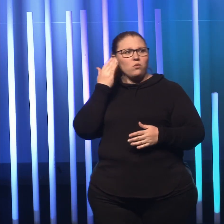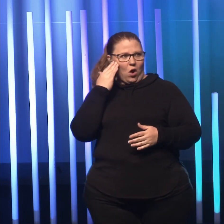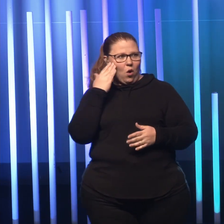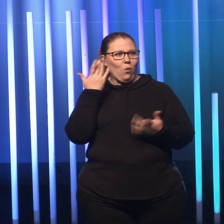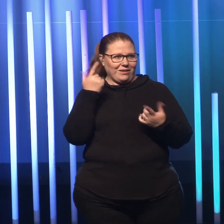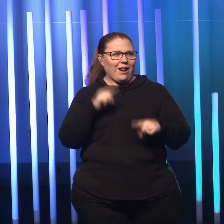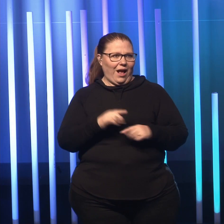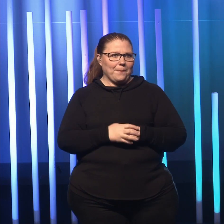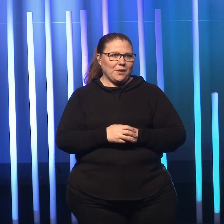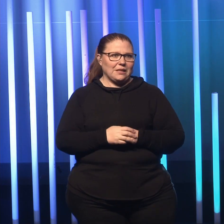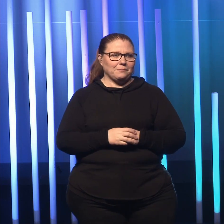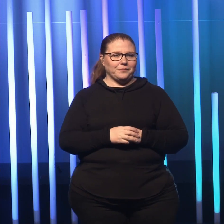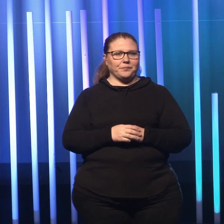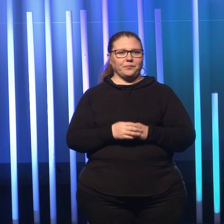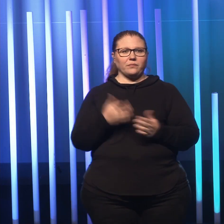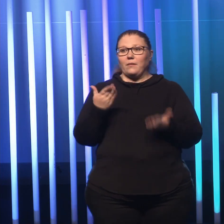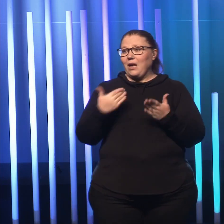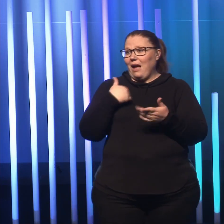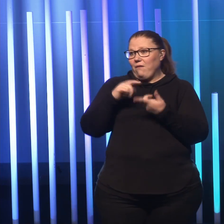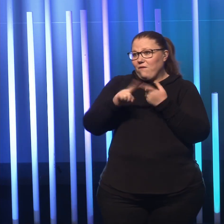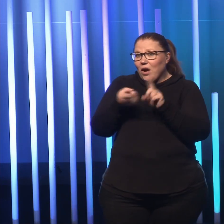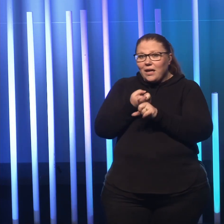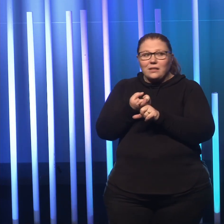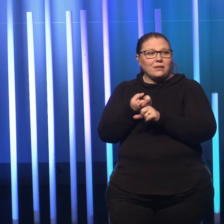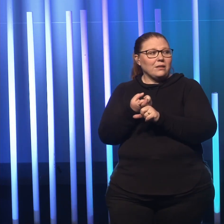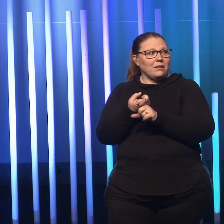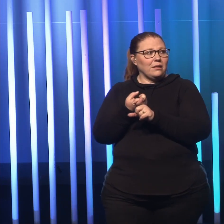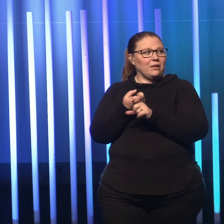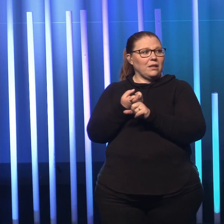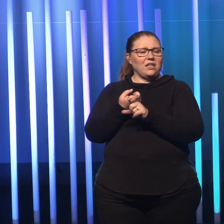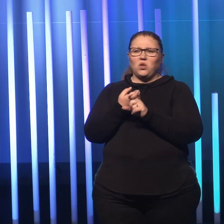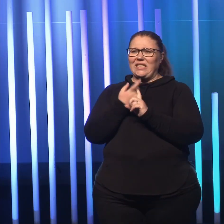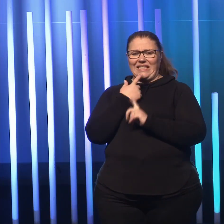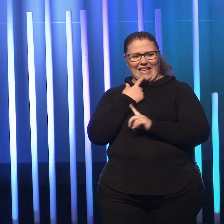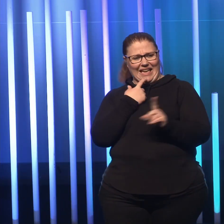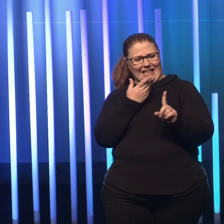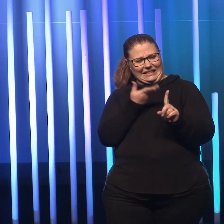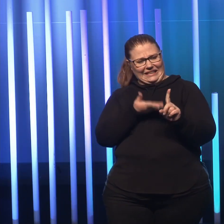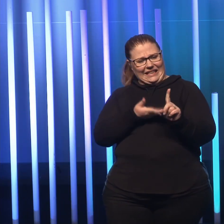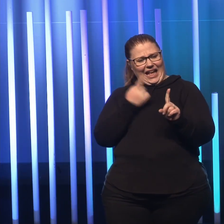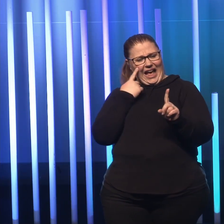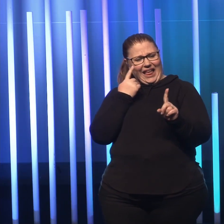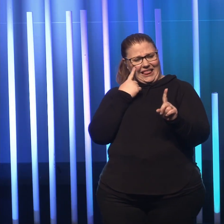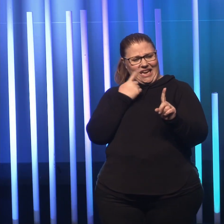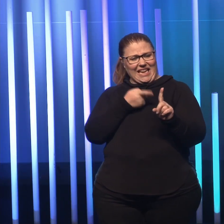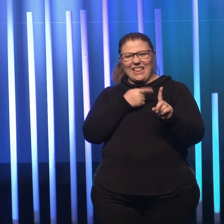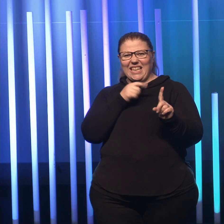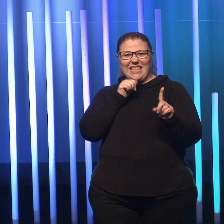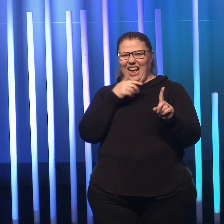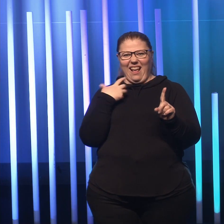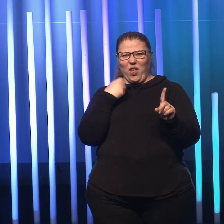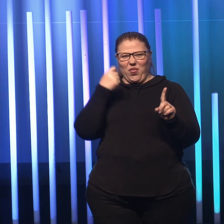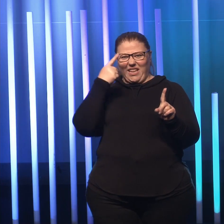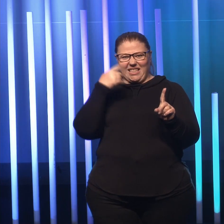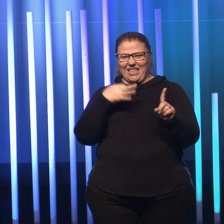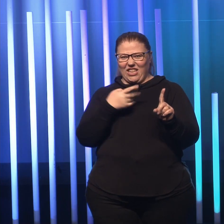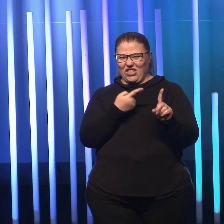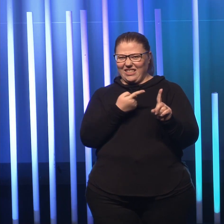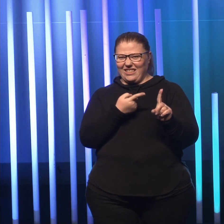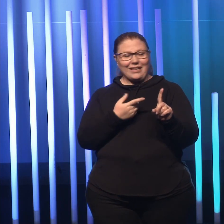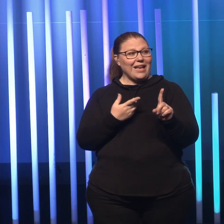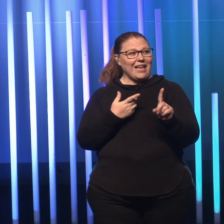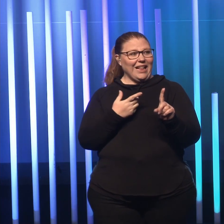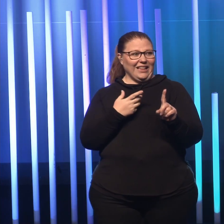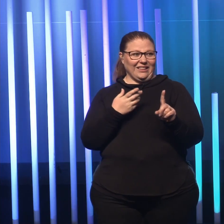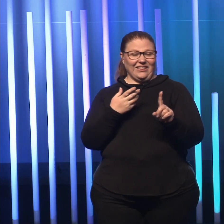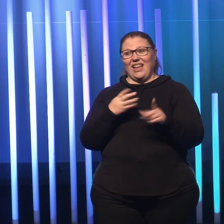going to happen. Maybe you got a friend who you look at and you just go, I think they're making some unhealthy choices, given your own experiences,